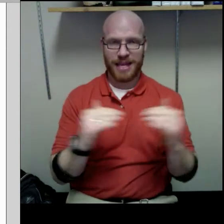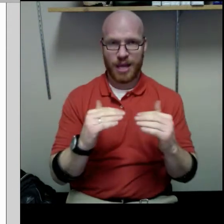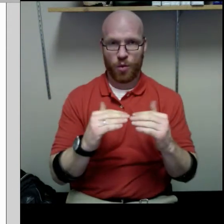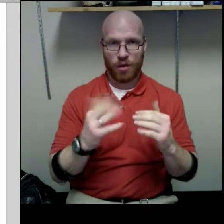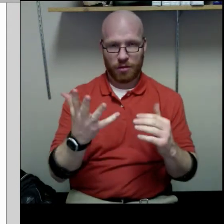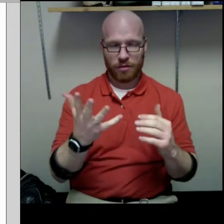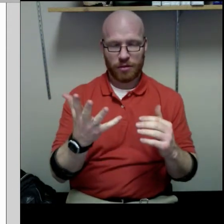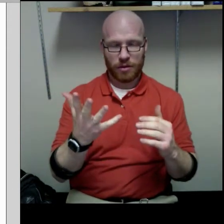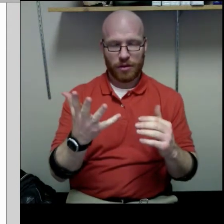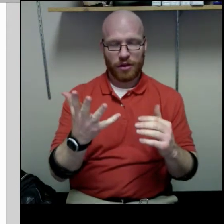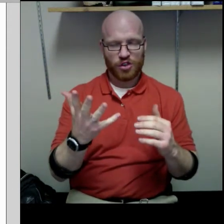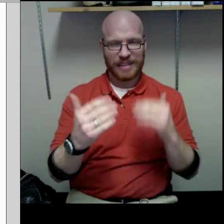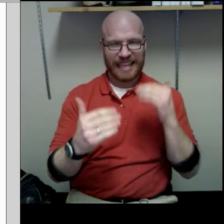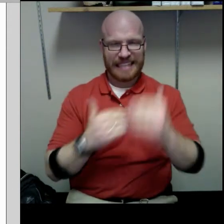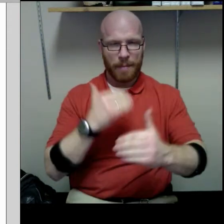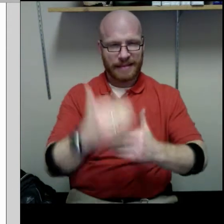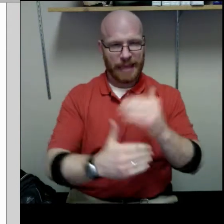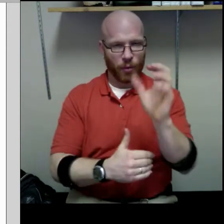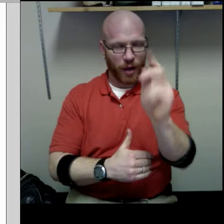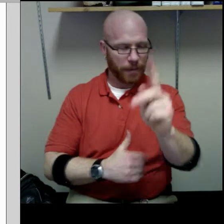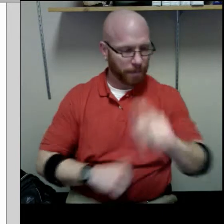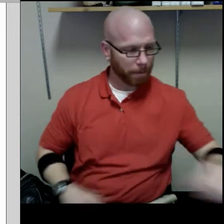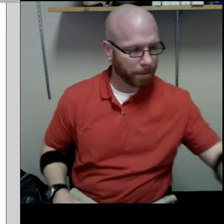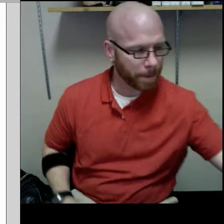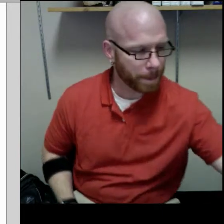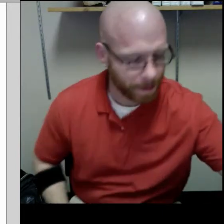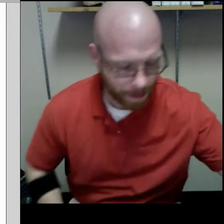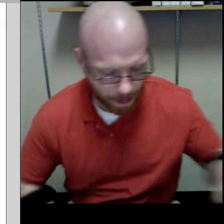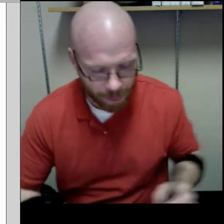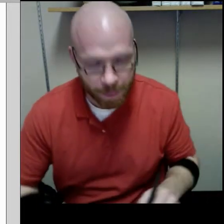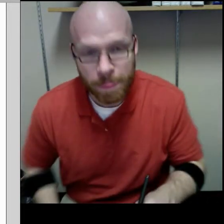sides should be equal. equation. we'll take it step by step, okay?